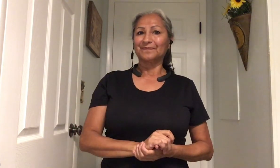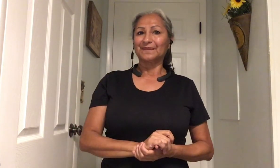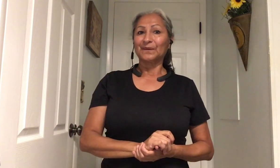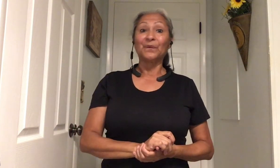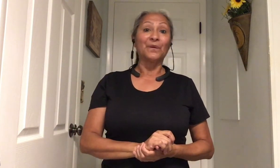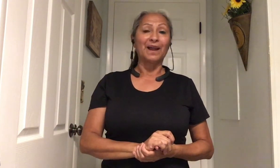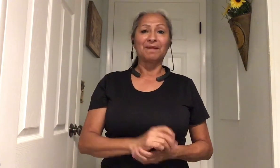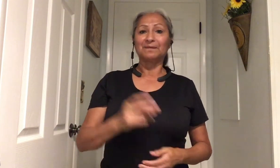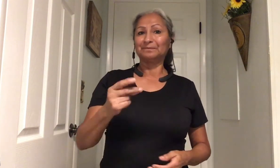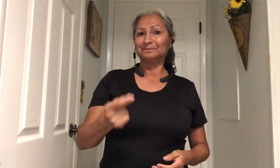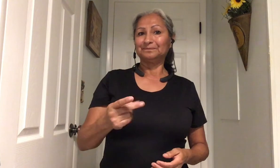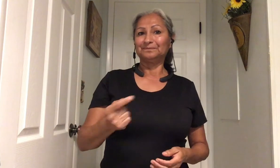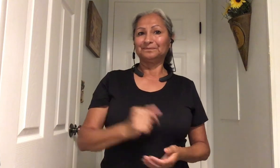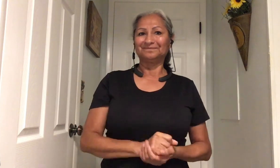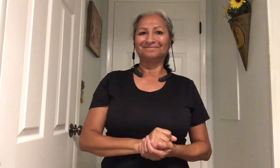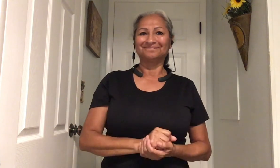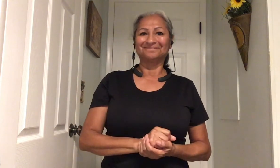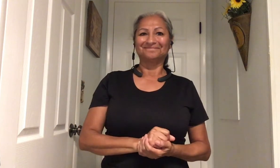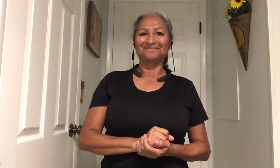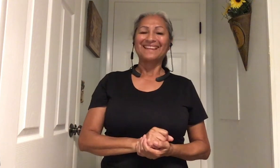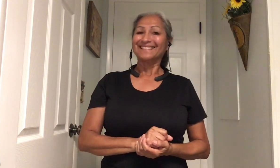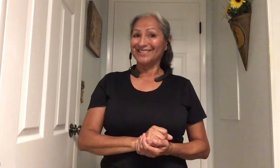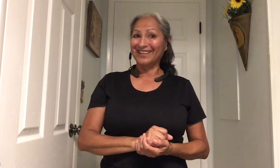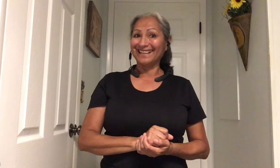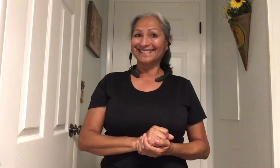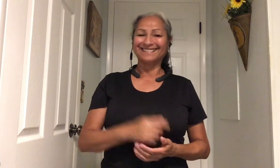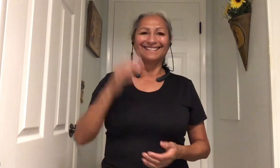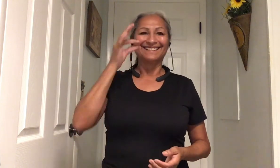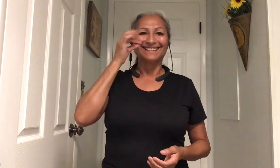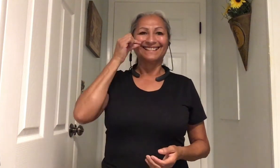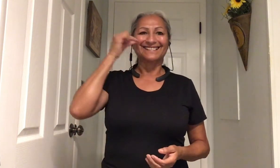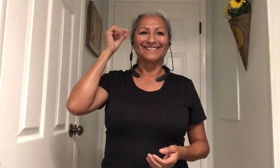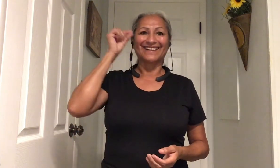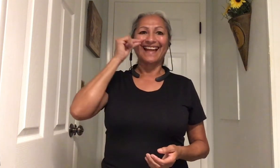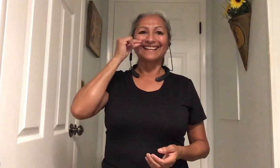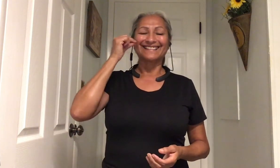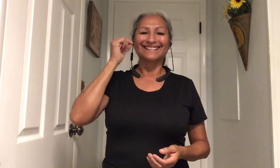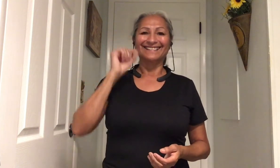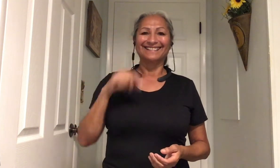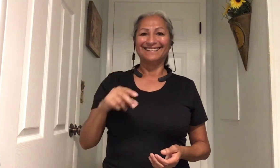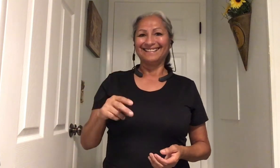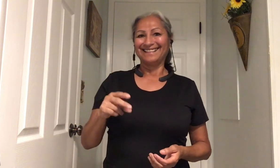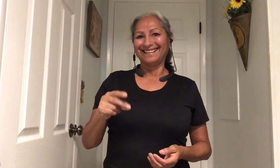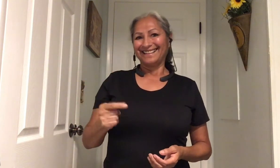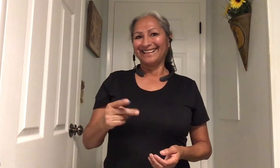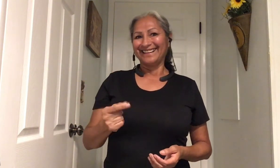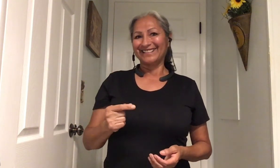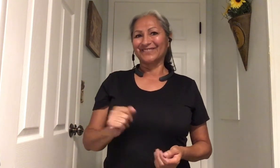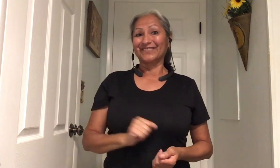or how about, did you guess? This is your cat. Here's for a dog.